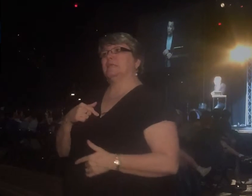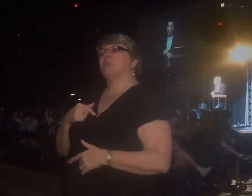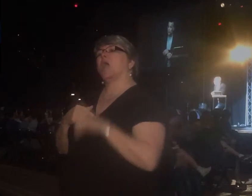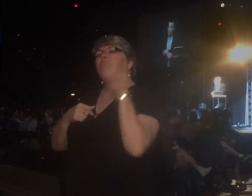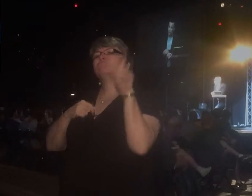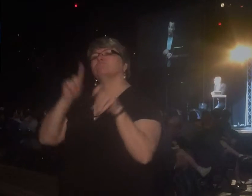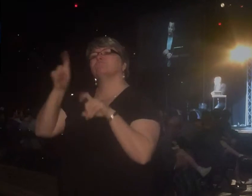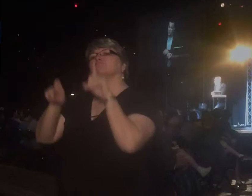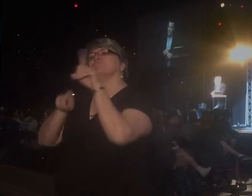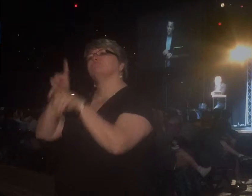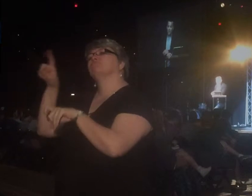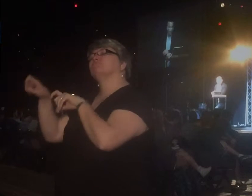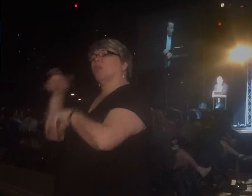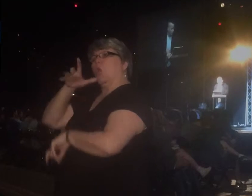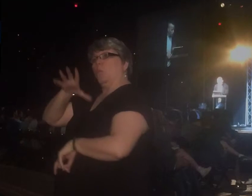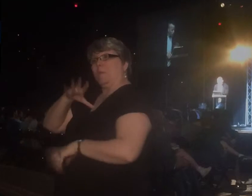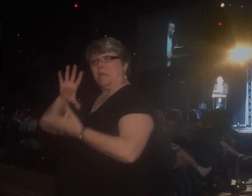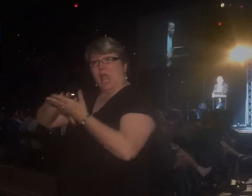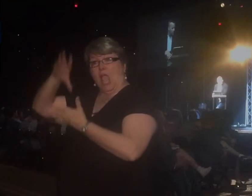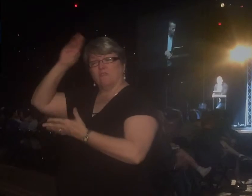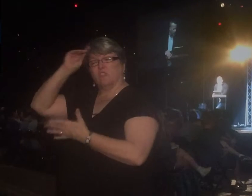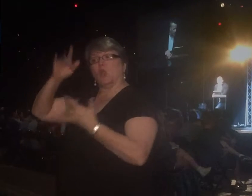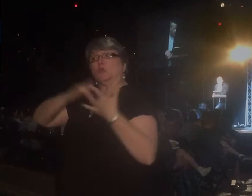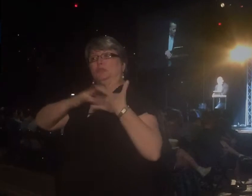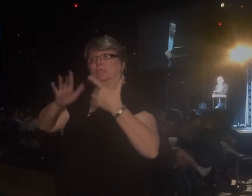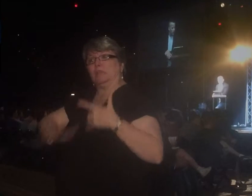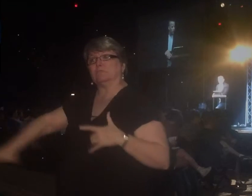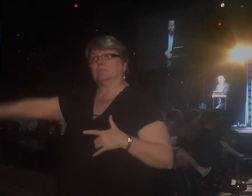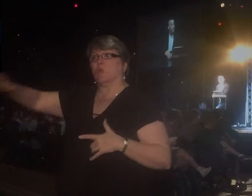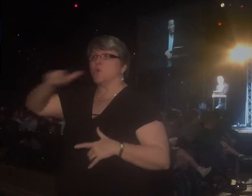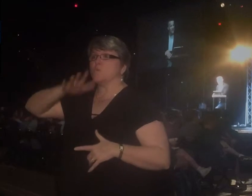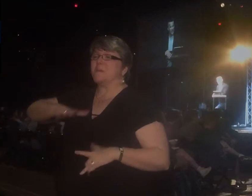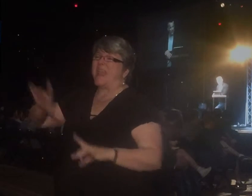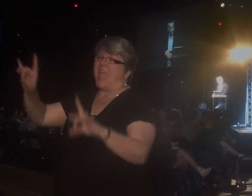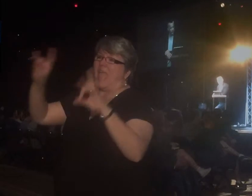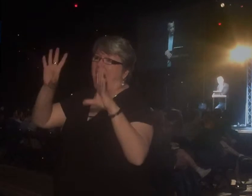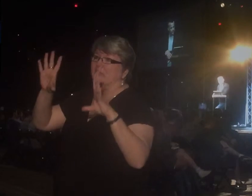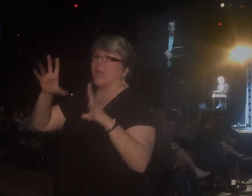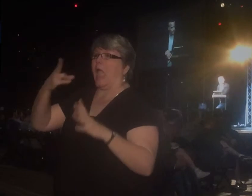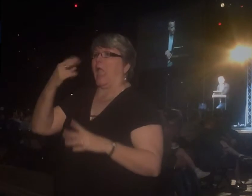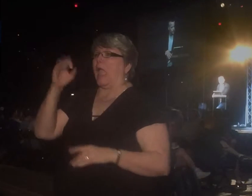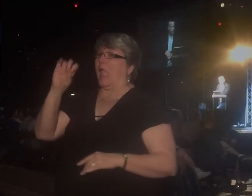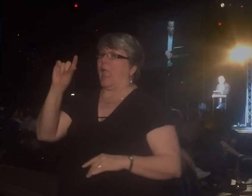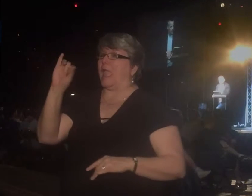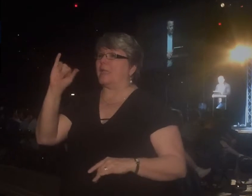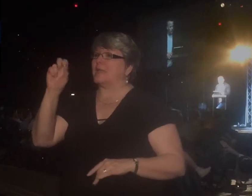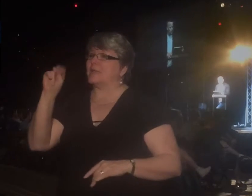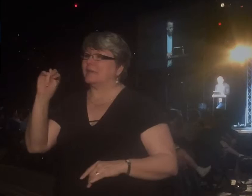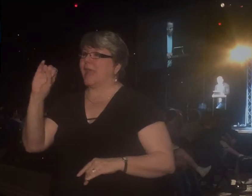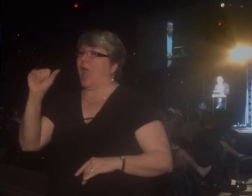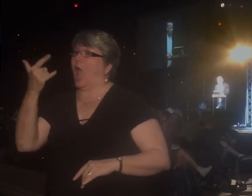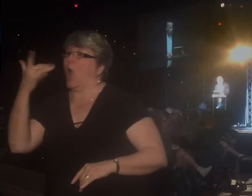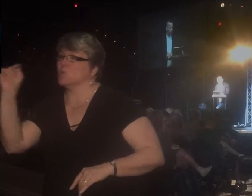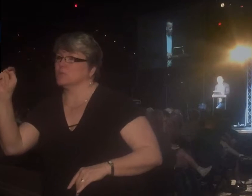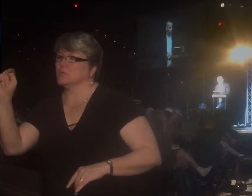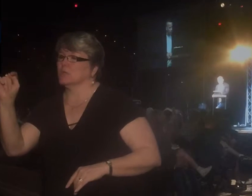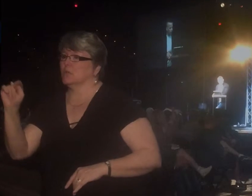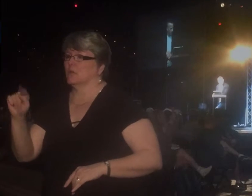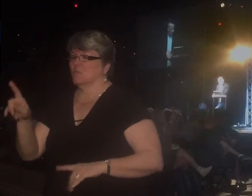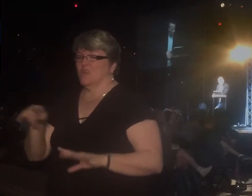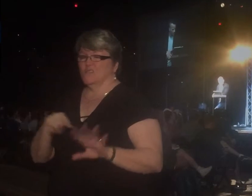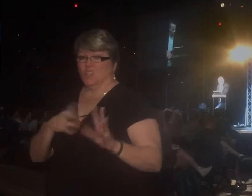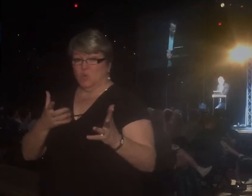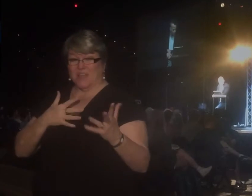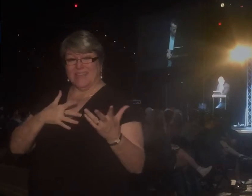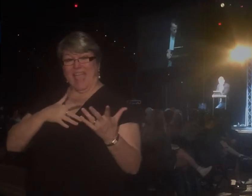did my informal polls with women, I found that universally, they hate the words hanging out. It was amazing the